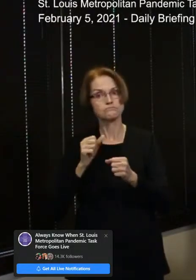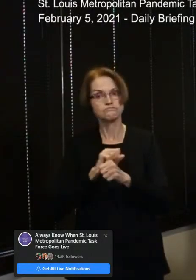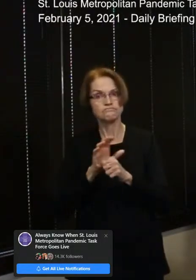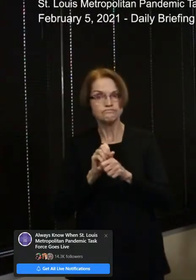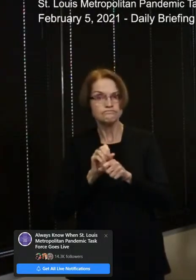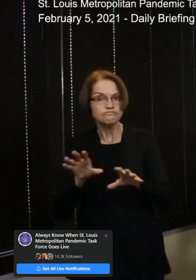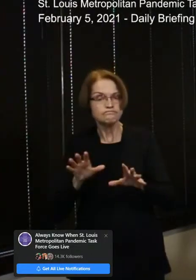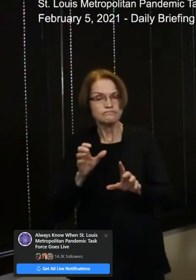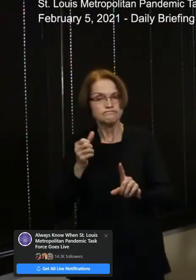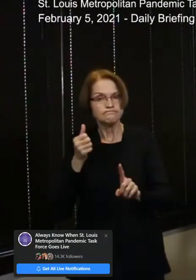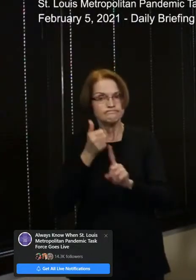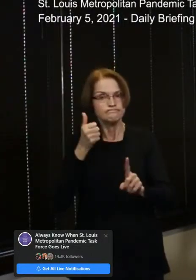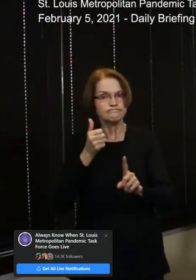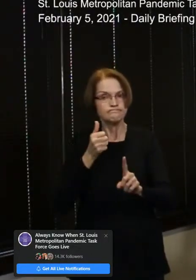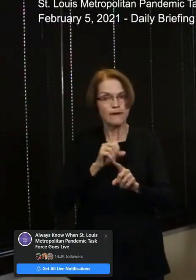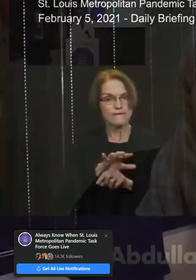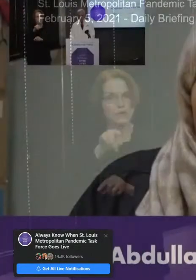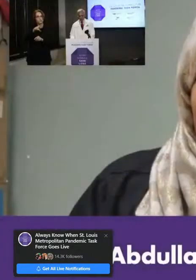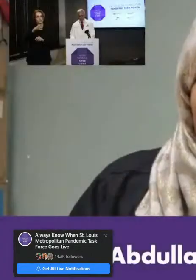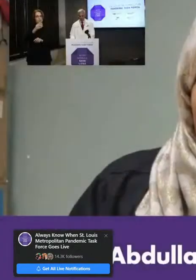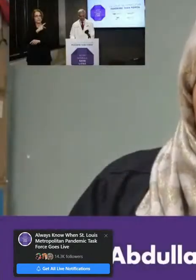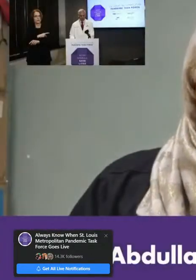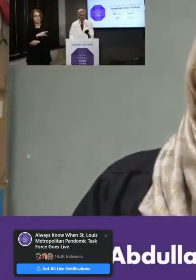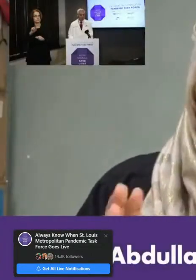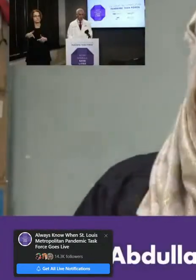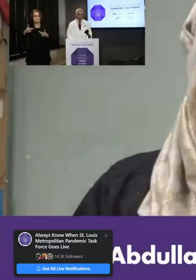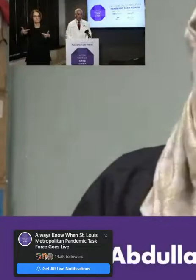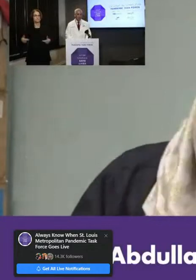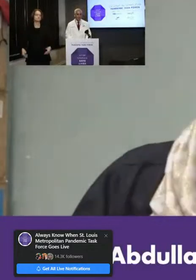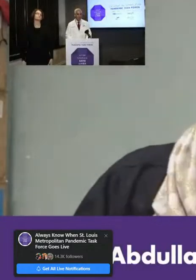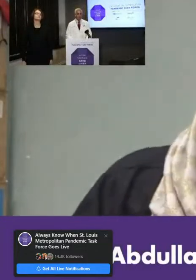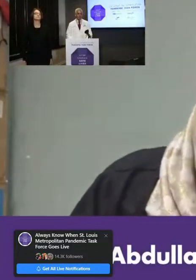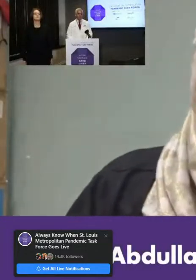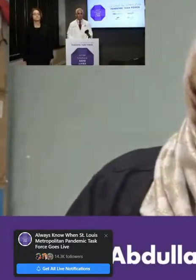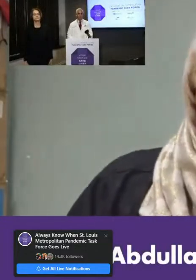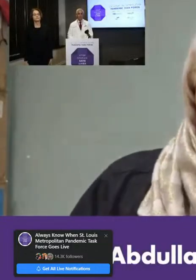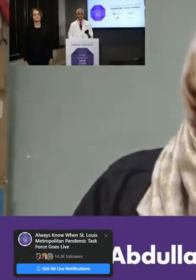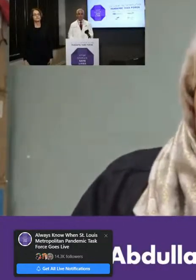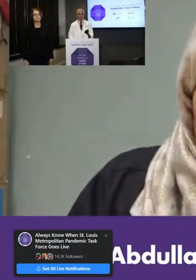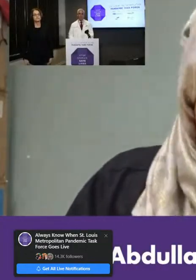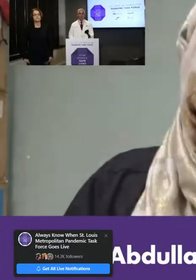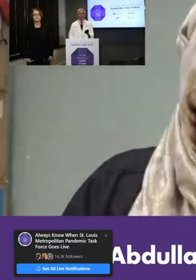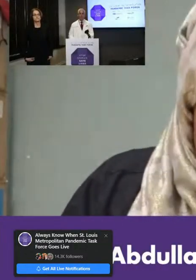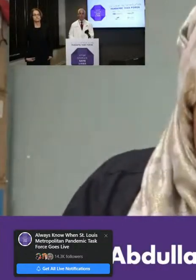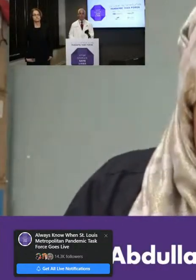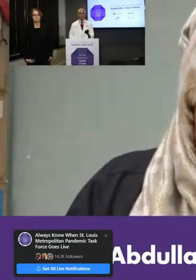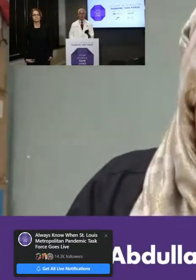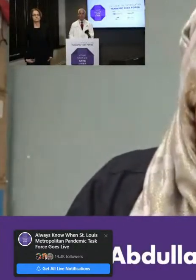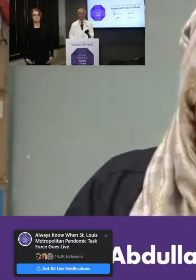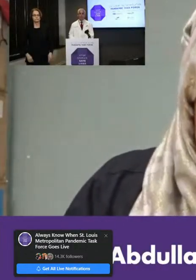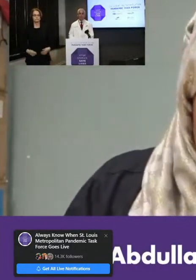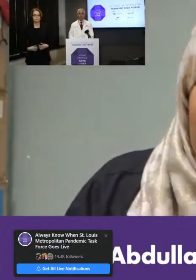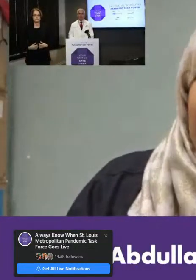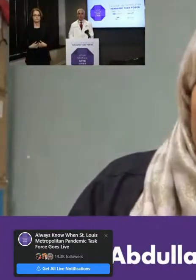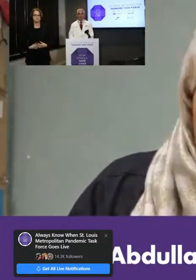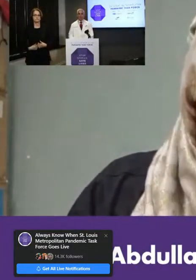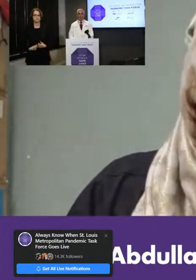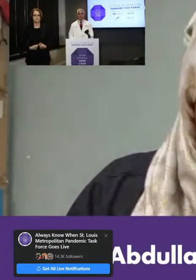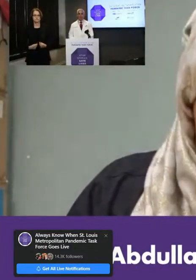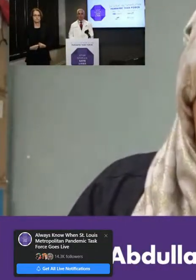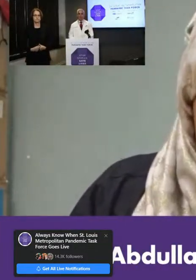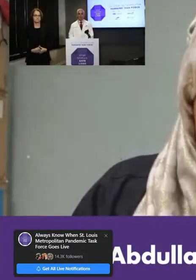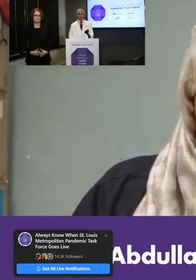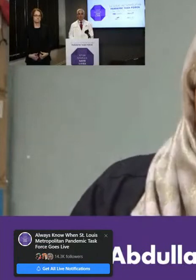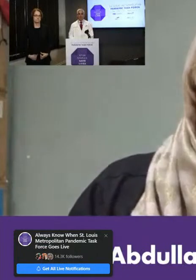and your patients. So take it over. Hi there. I think we can start off by saying that we can acknowledge